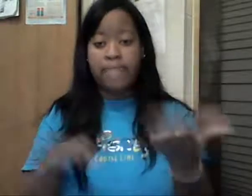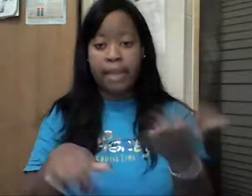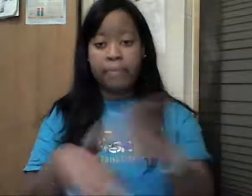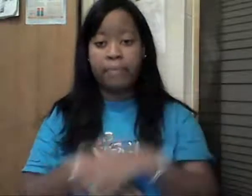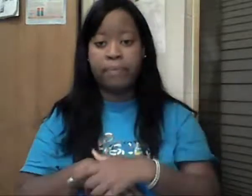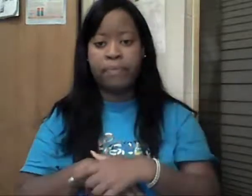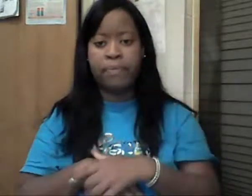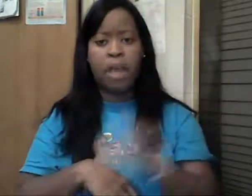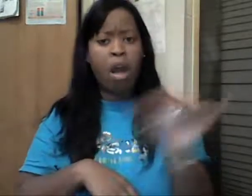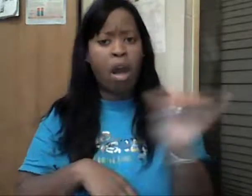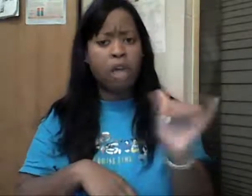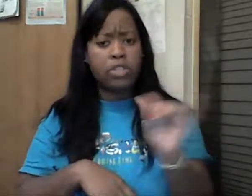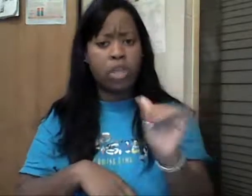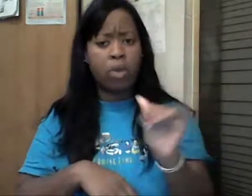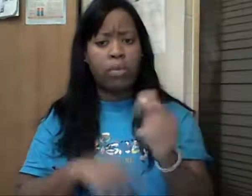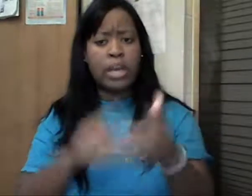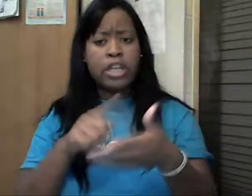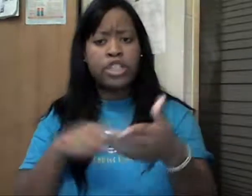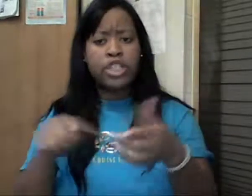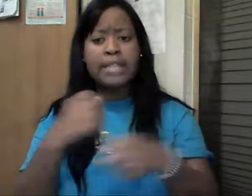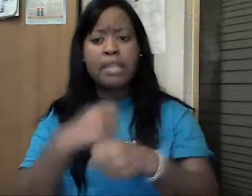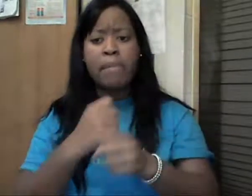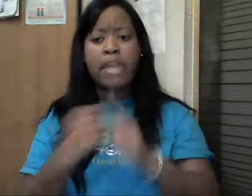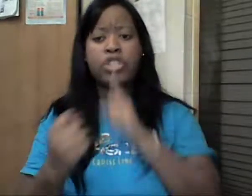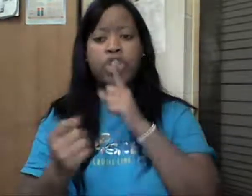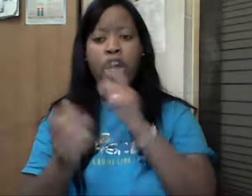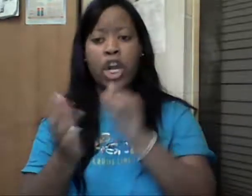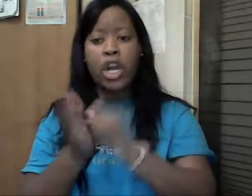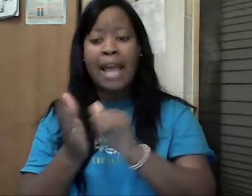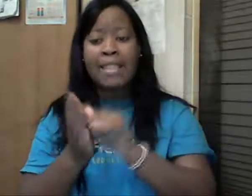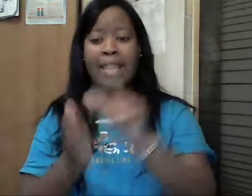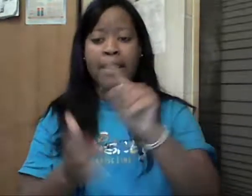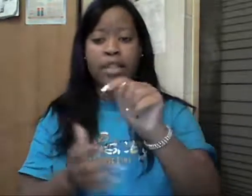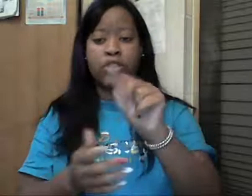dead. Also, check to make sure that